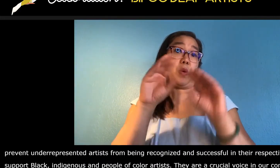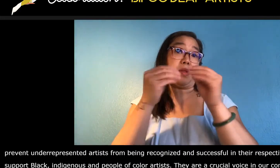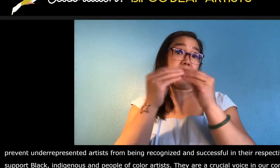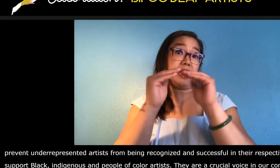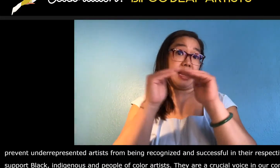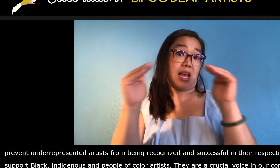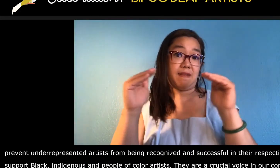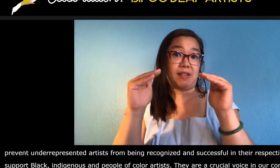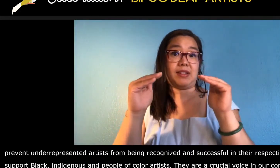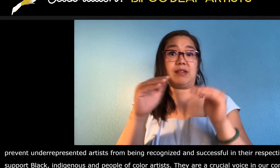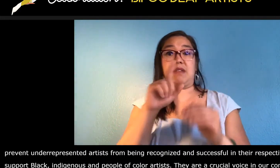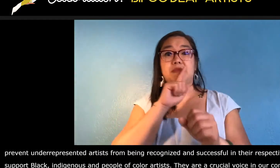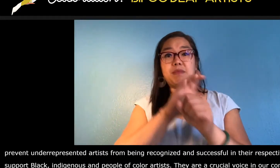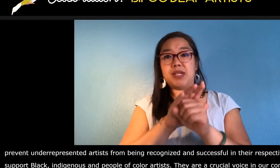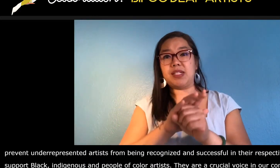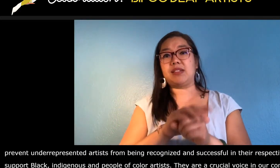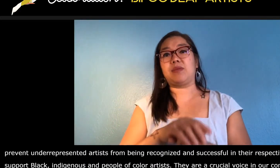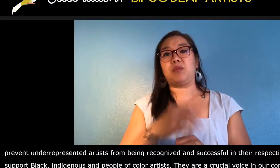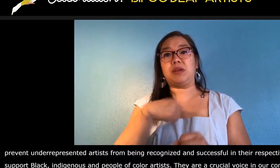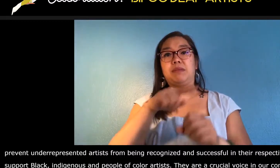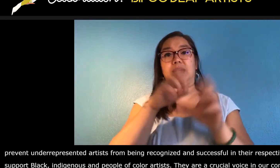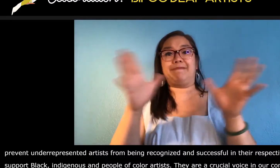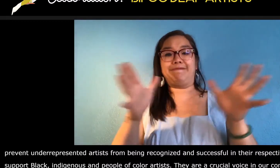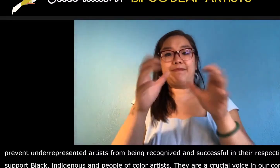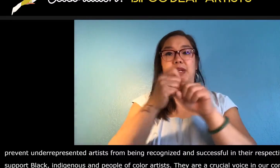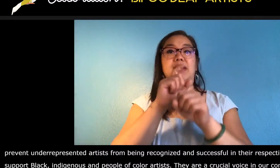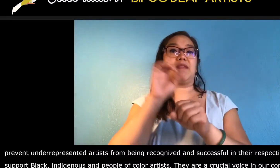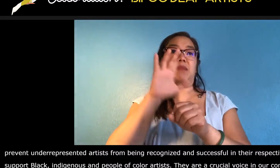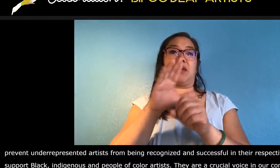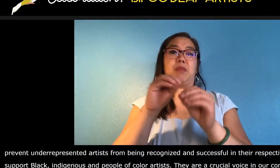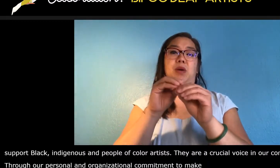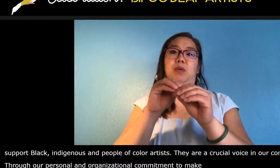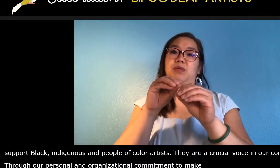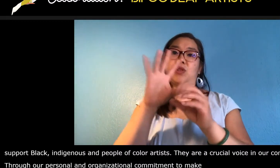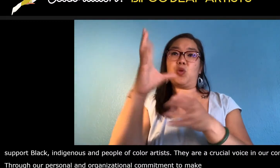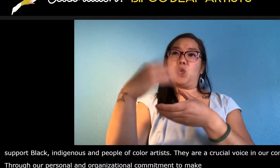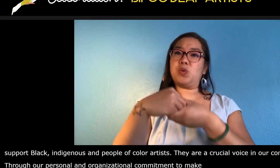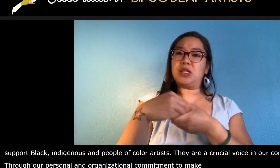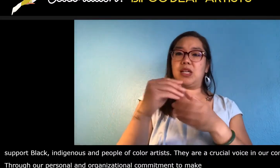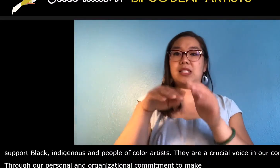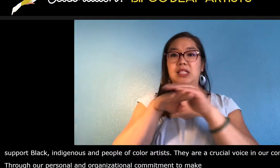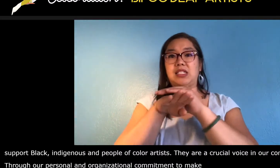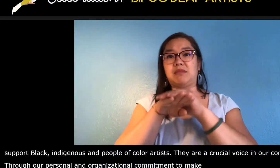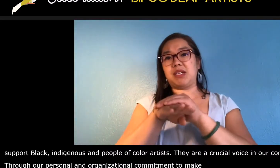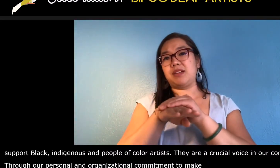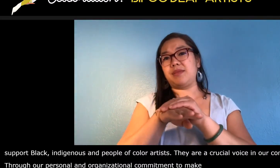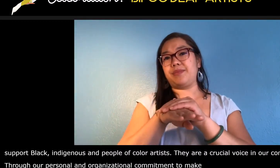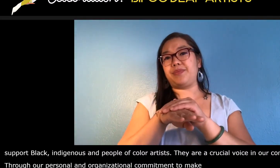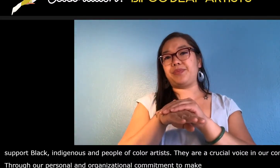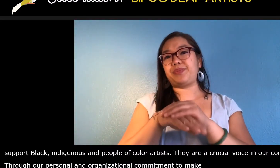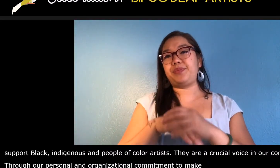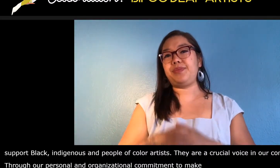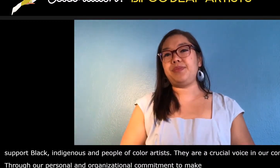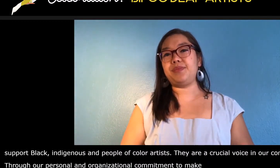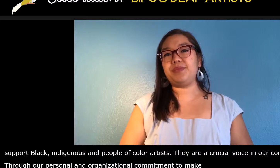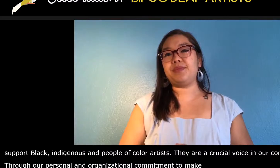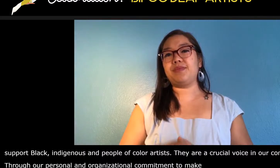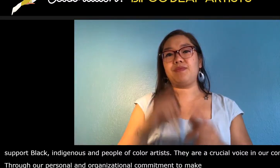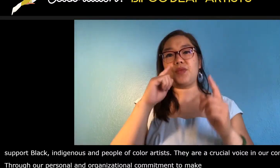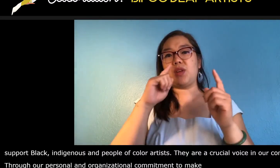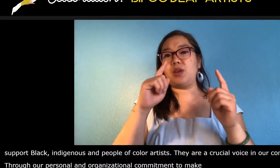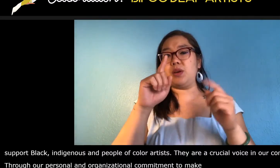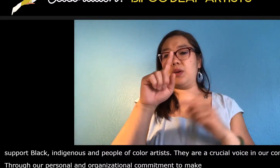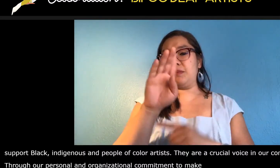Through our personal and organizational commitments to make Deaf Spotlight more inclusive and